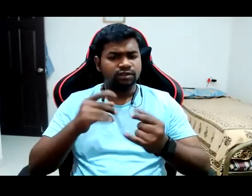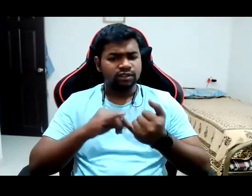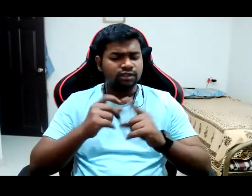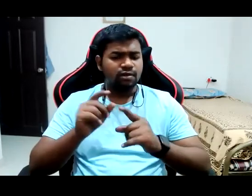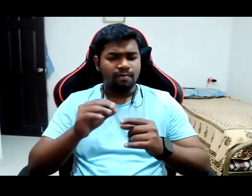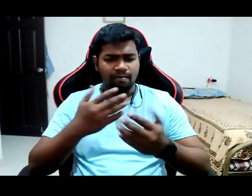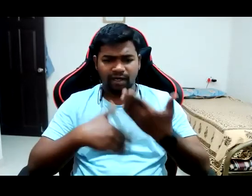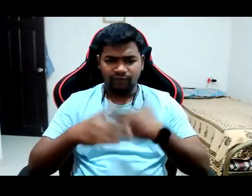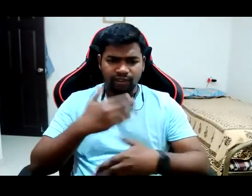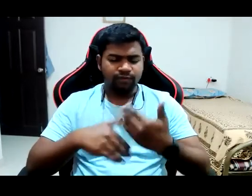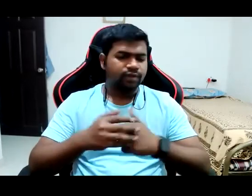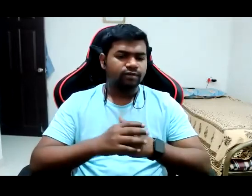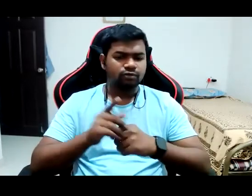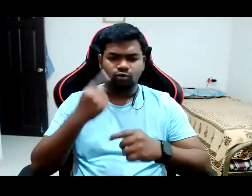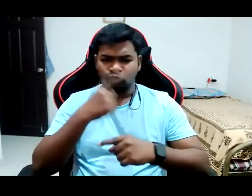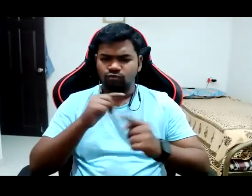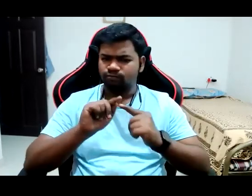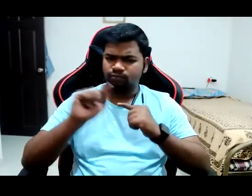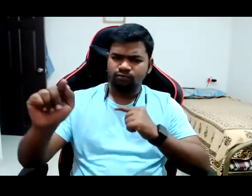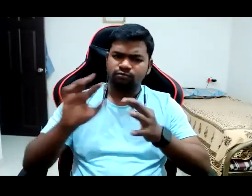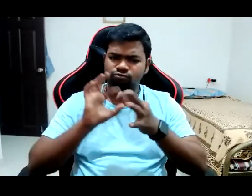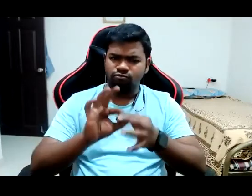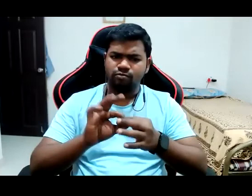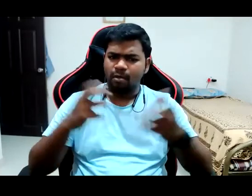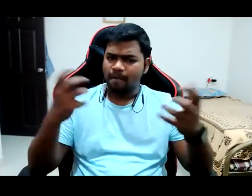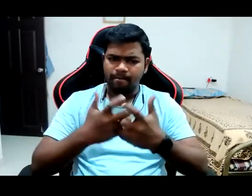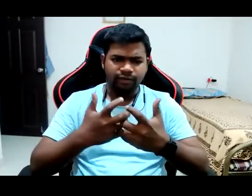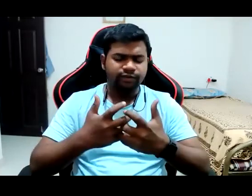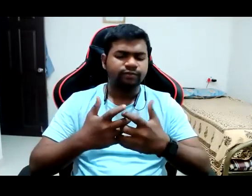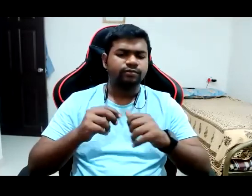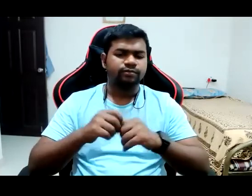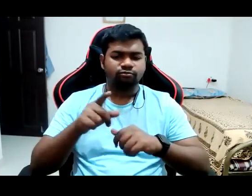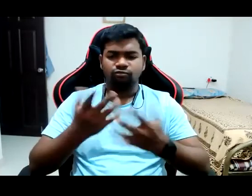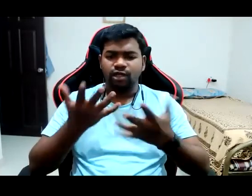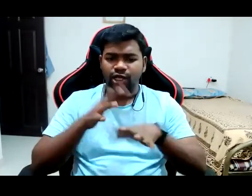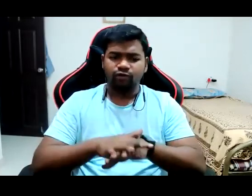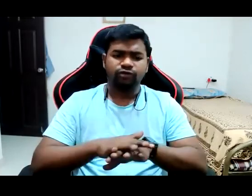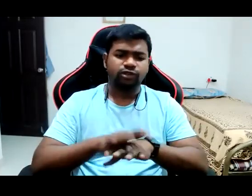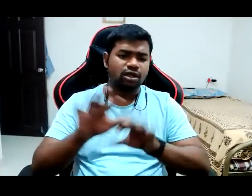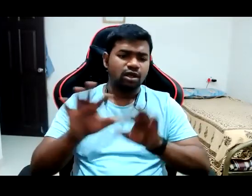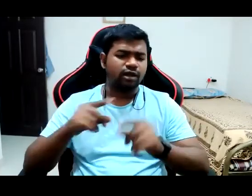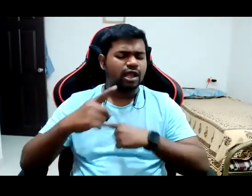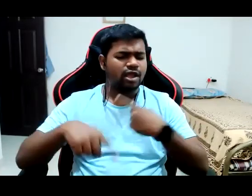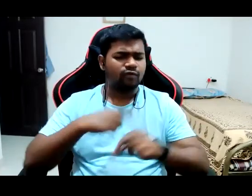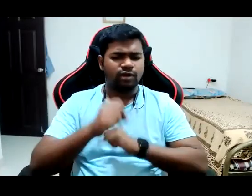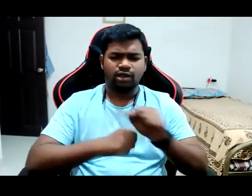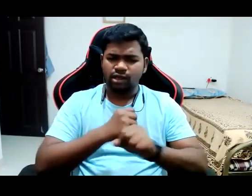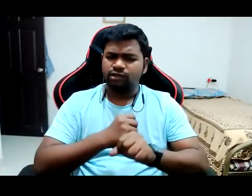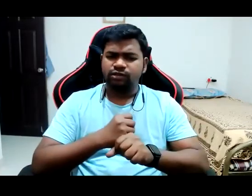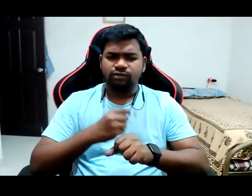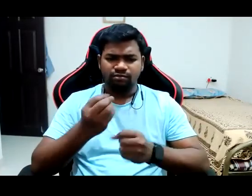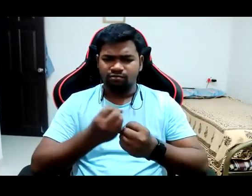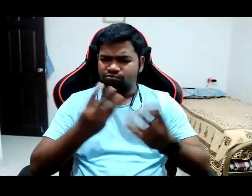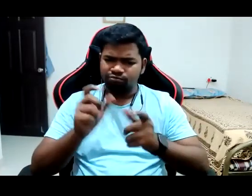people with disabilities, who directly reach out to you should there be a match. So this is kind of like the inclusive hiring program. Every year we've had a couple of people